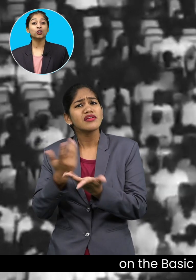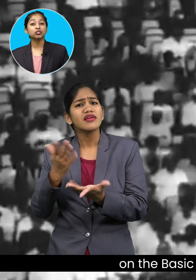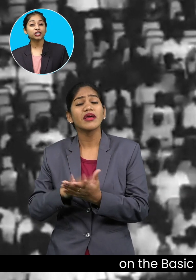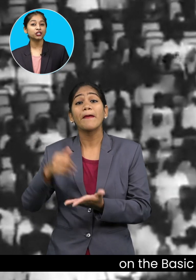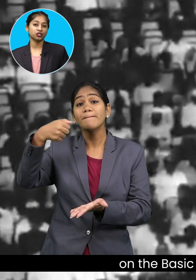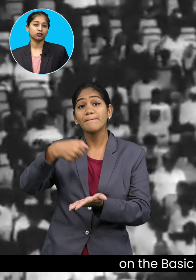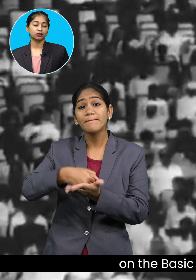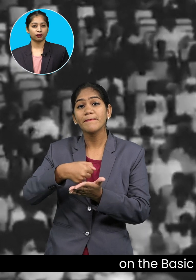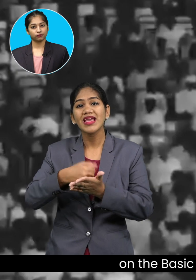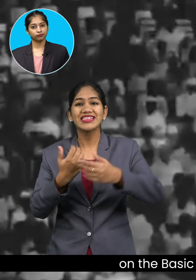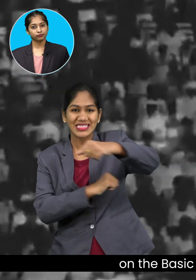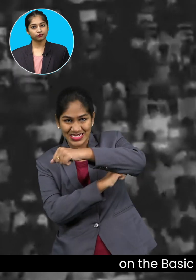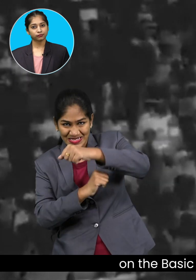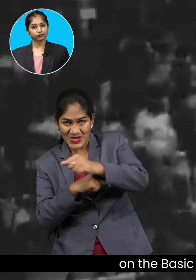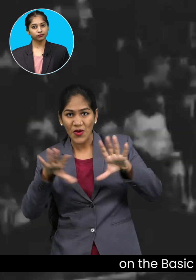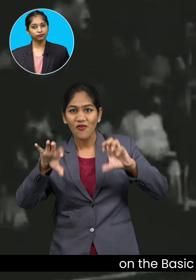of the constitution.